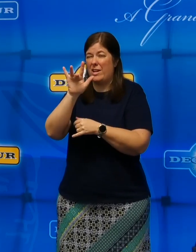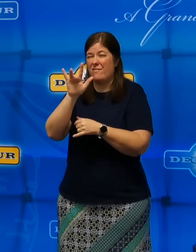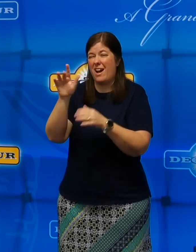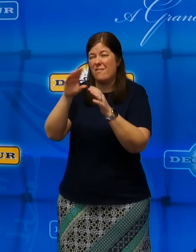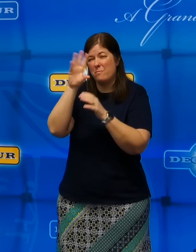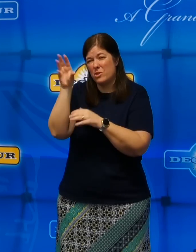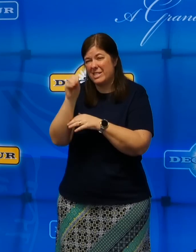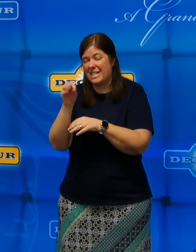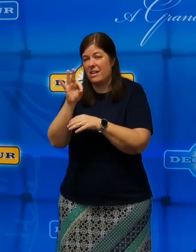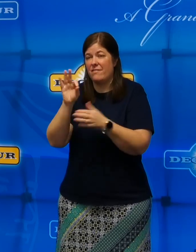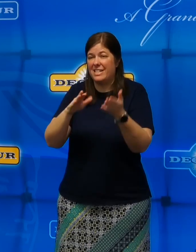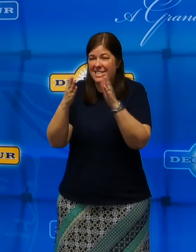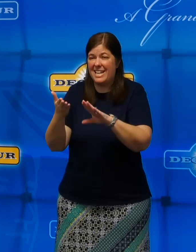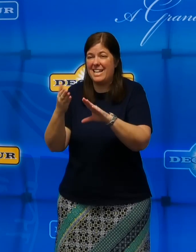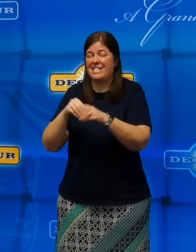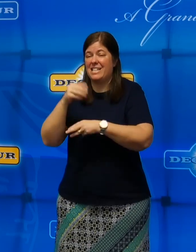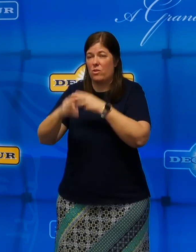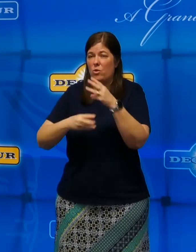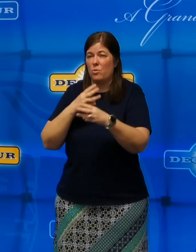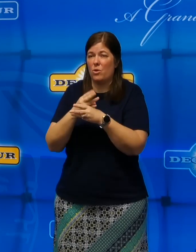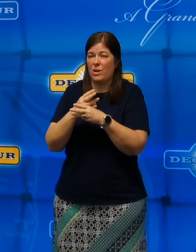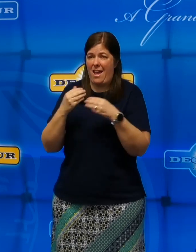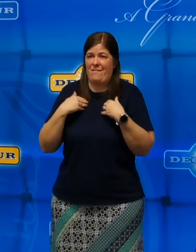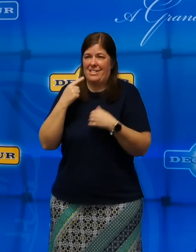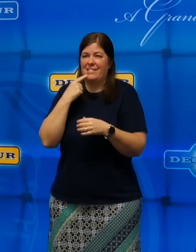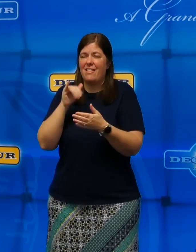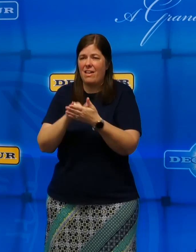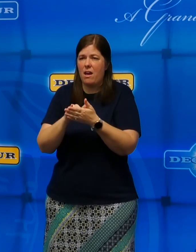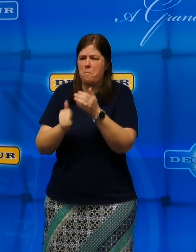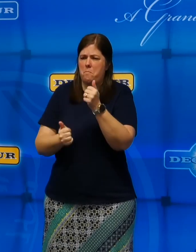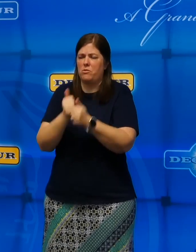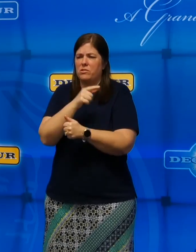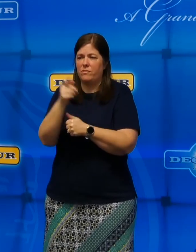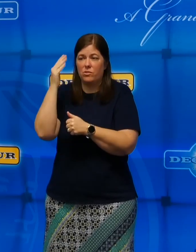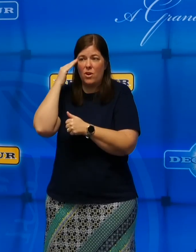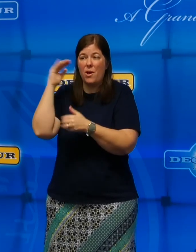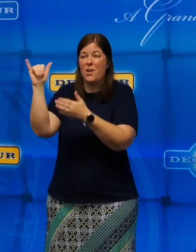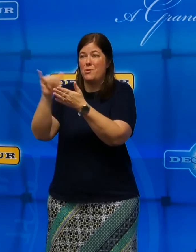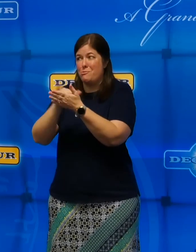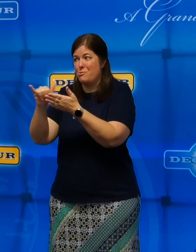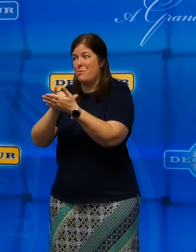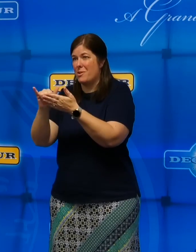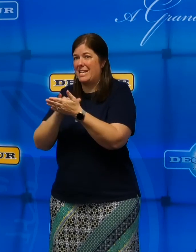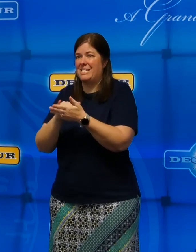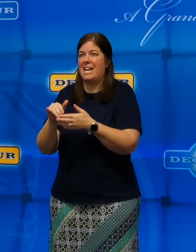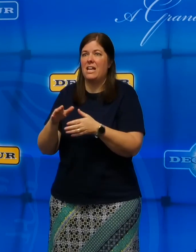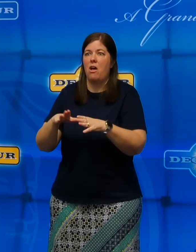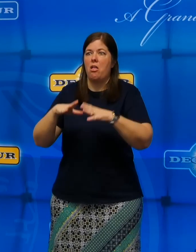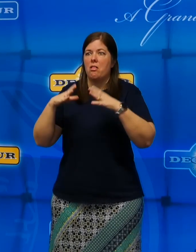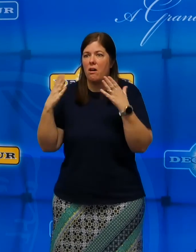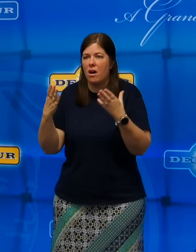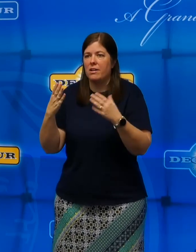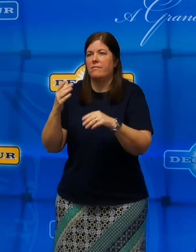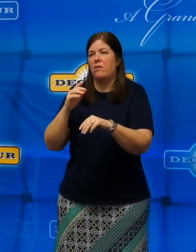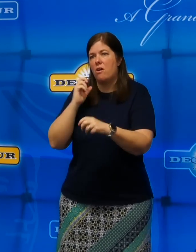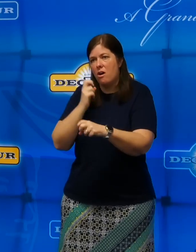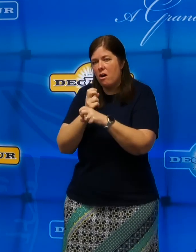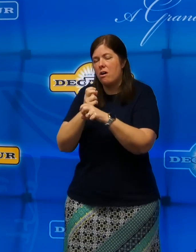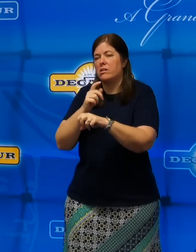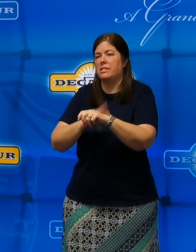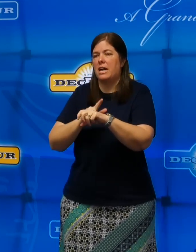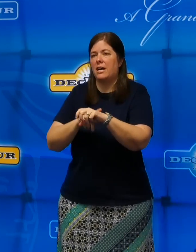world. Now, having said that, most of you know that New York has certainly had probably the hardest time of anybody, even